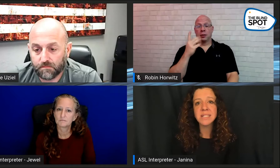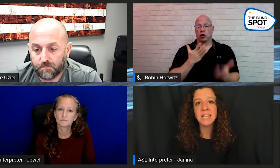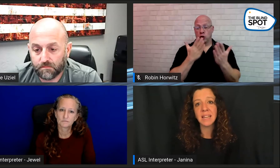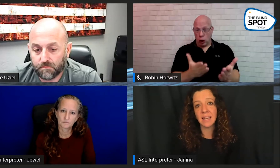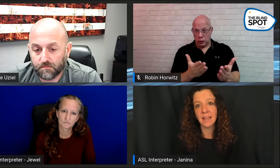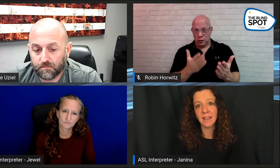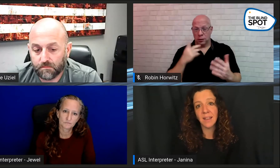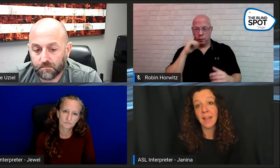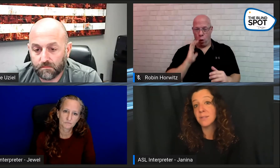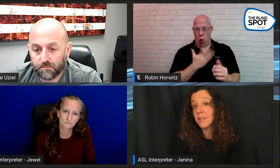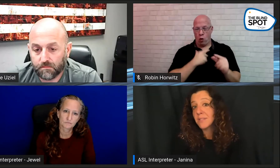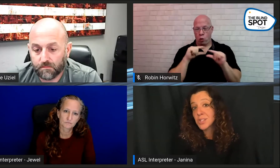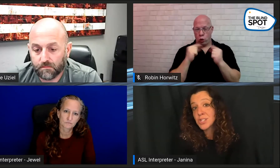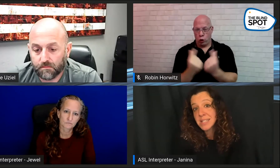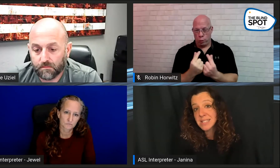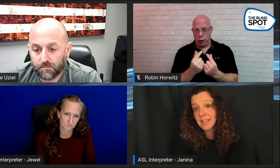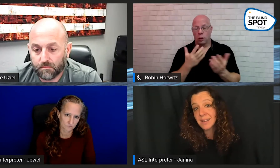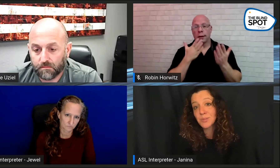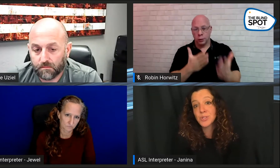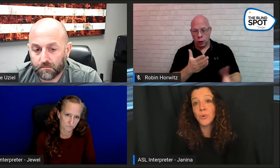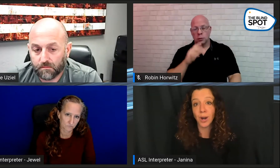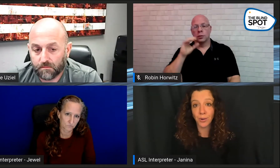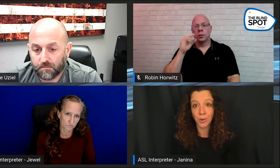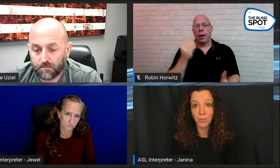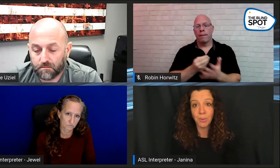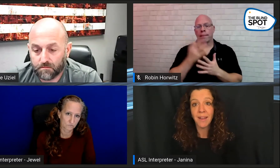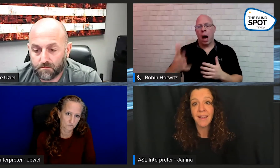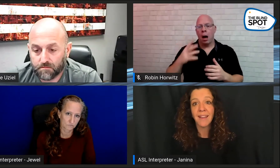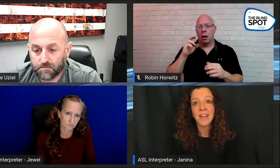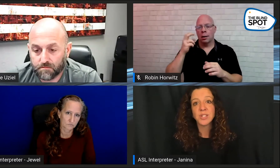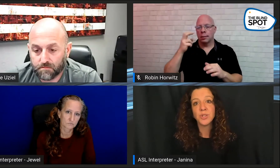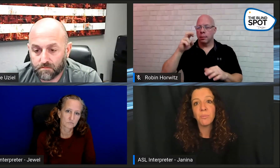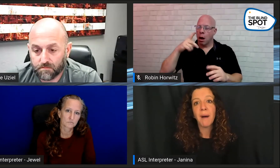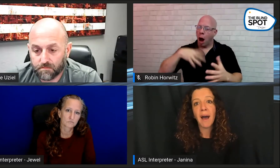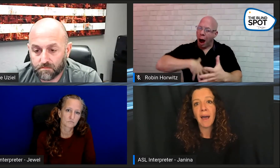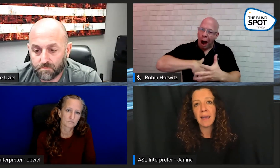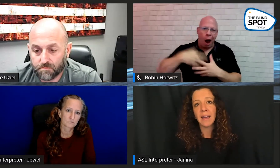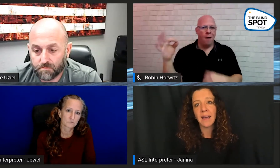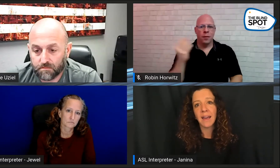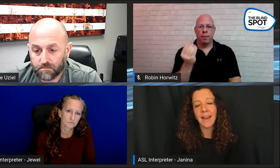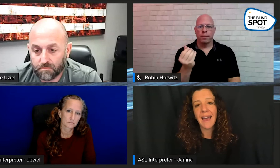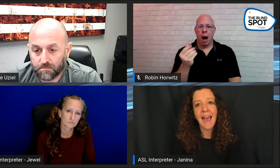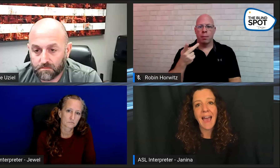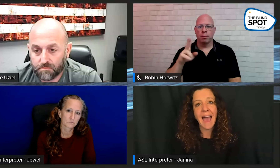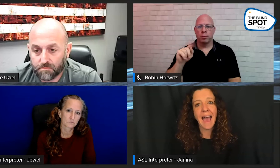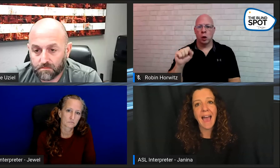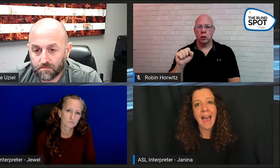Now, I was thinking of suggesting to our group to buy